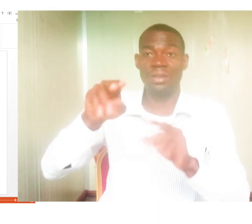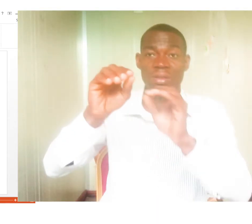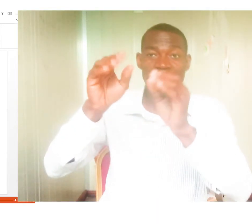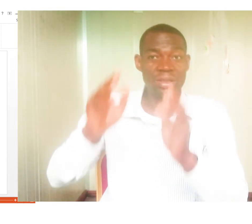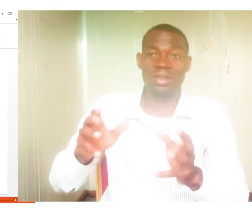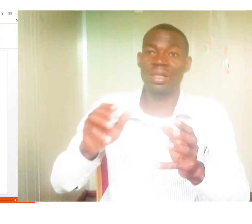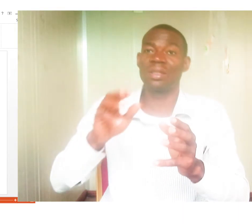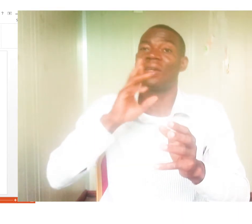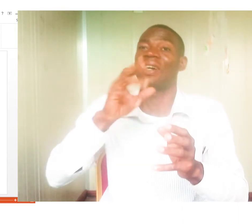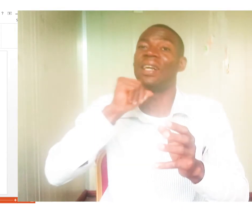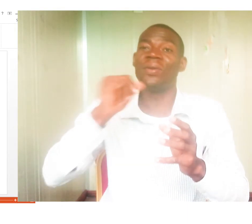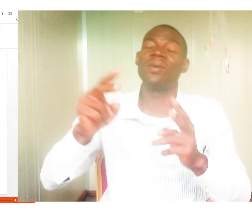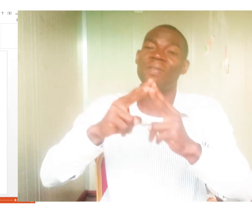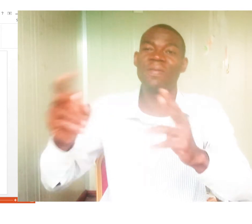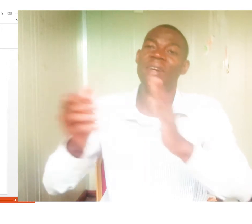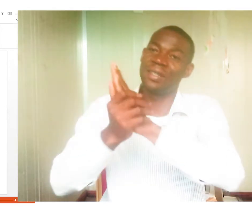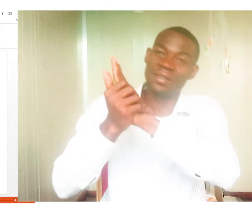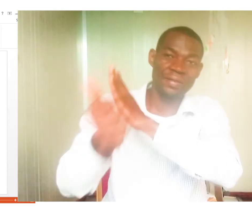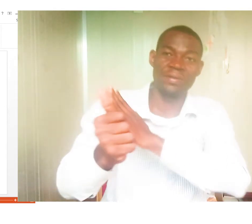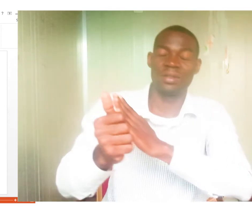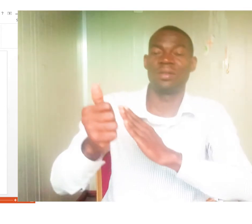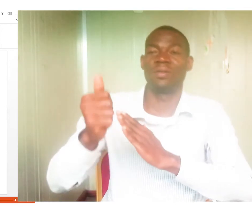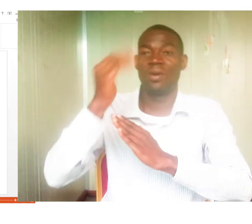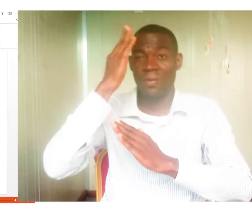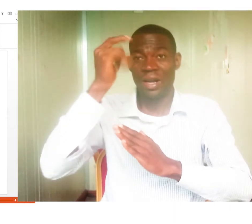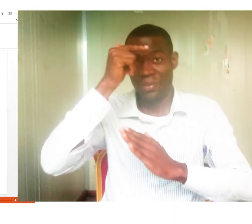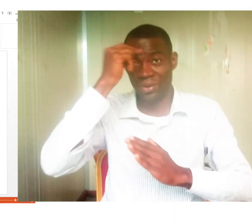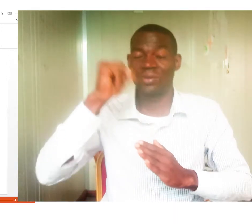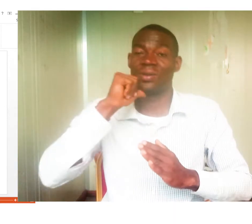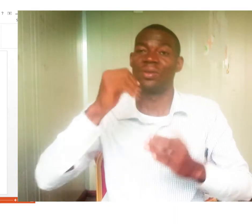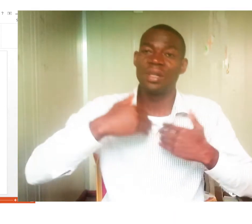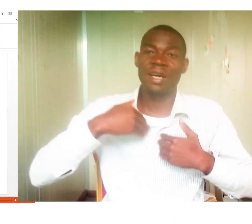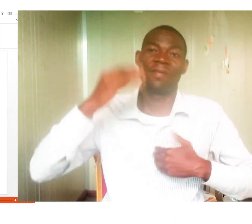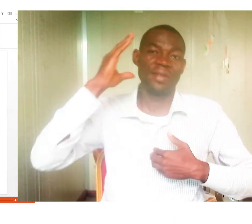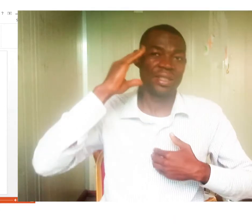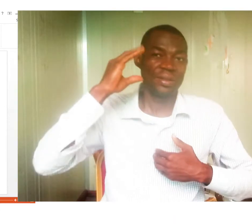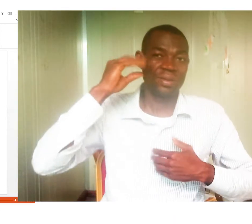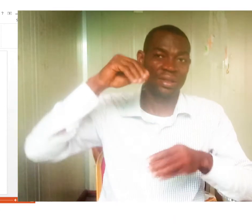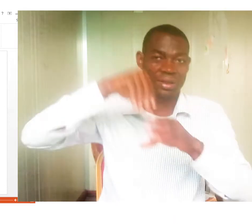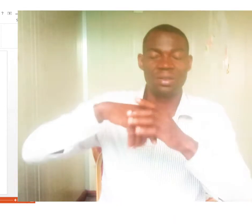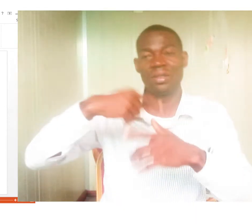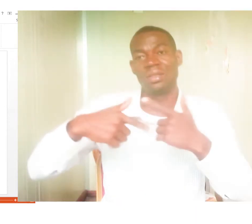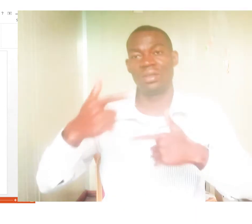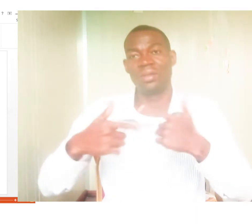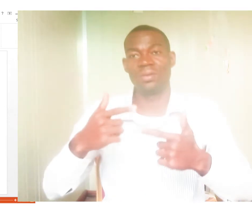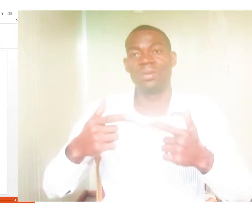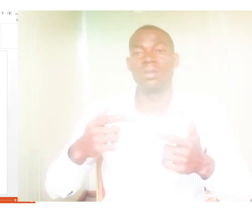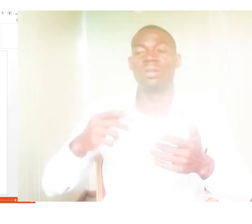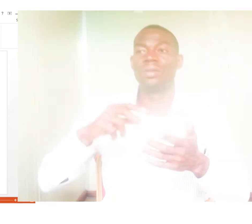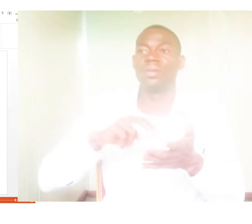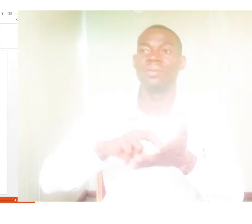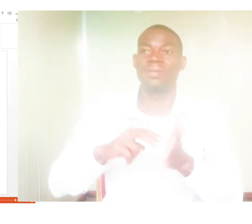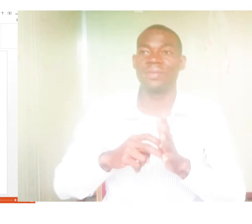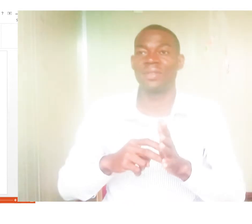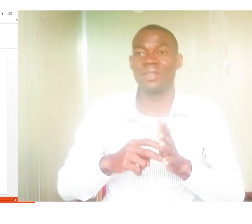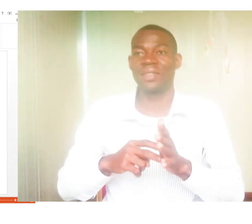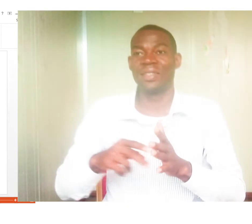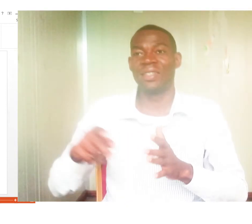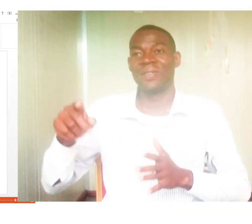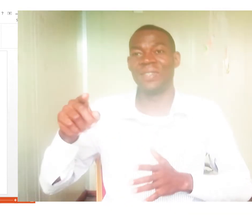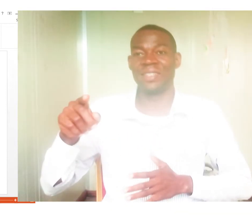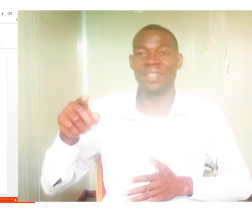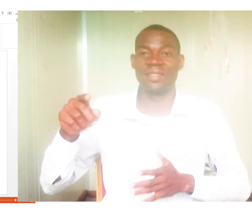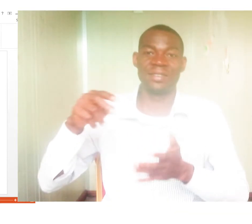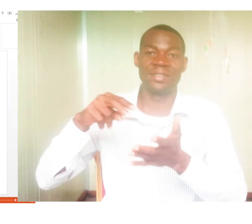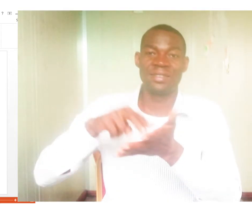have basics in sign language. So they end up teaching a deaf child using oral